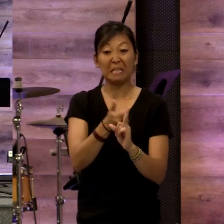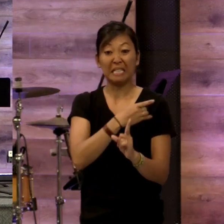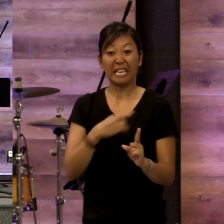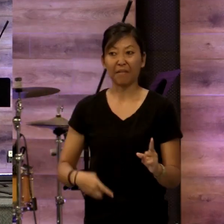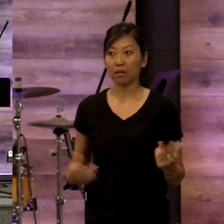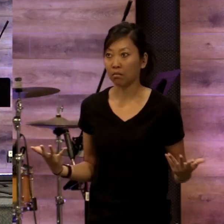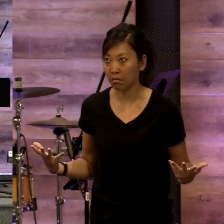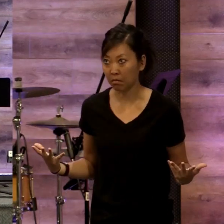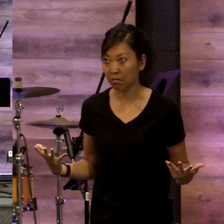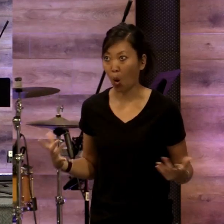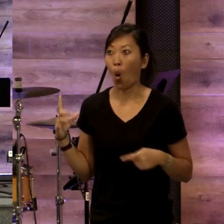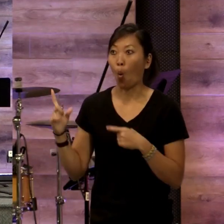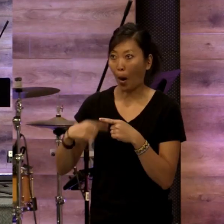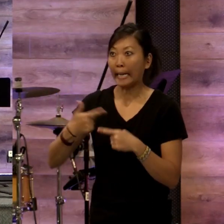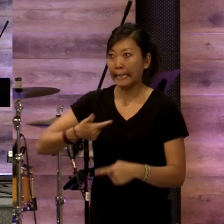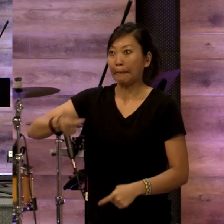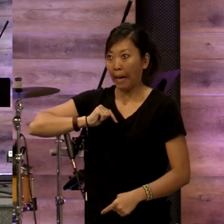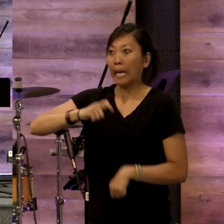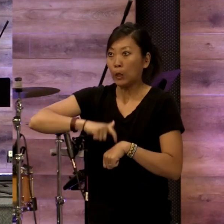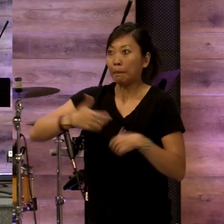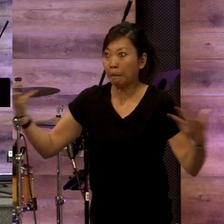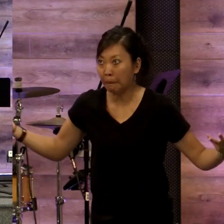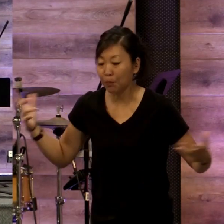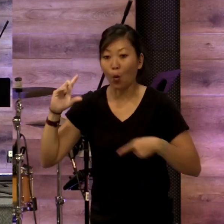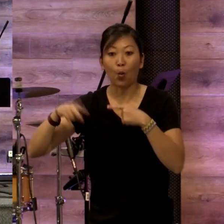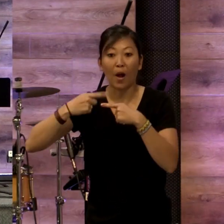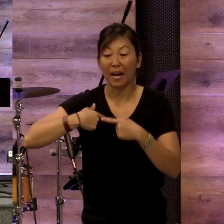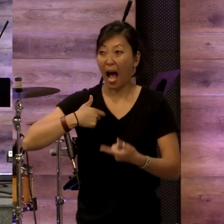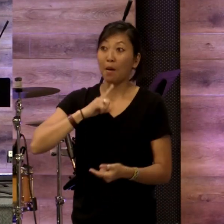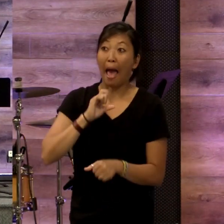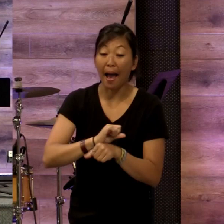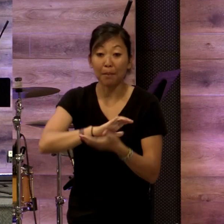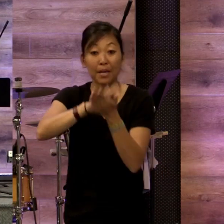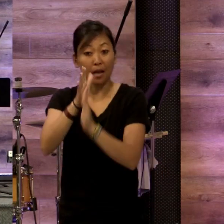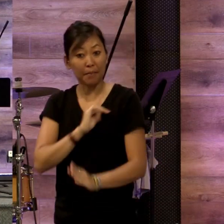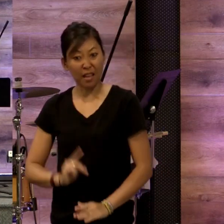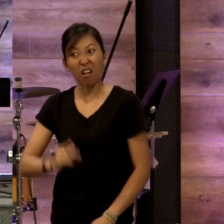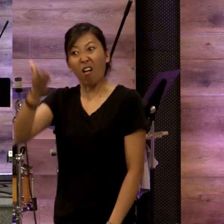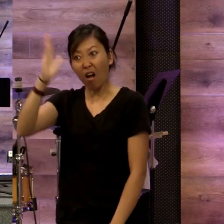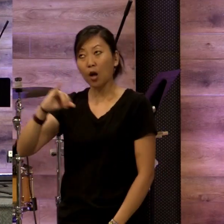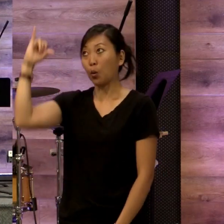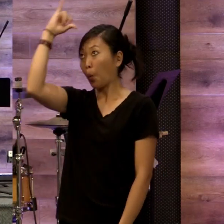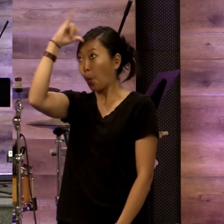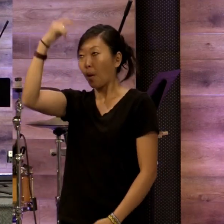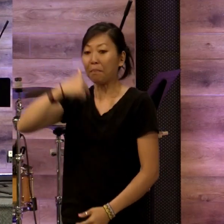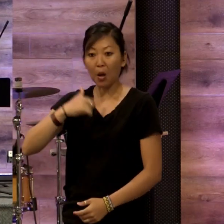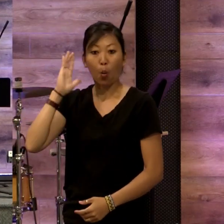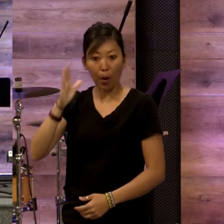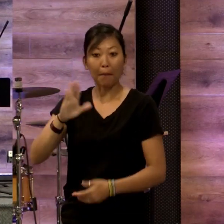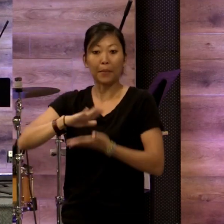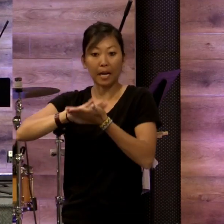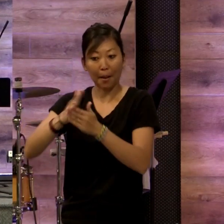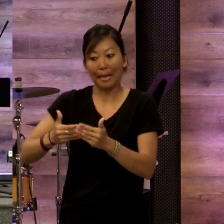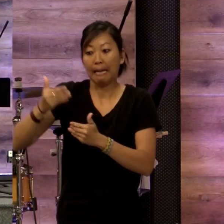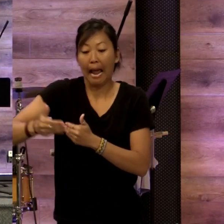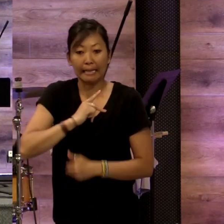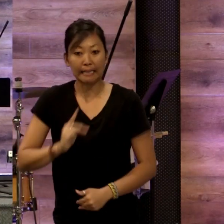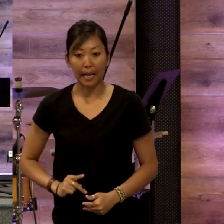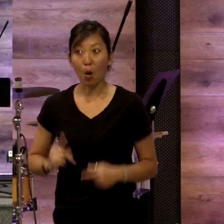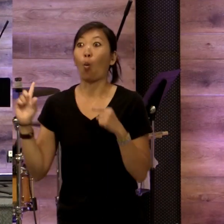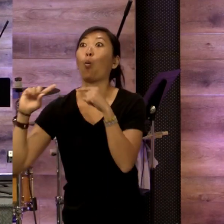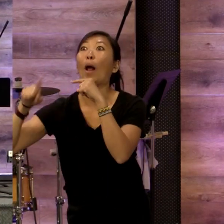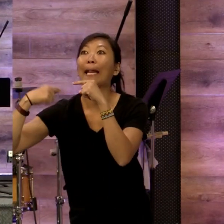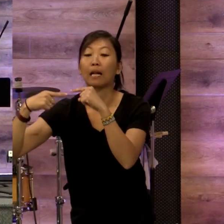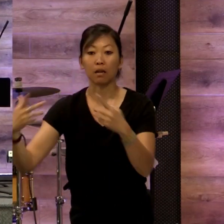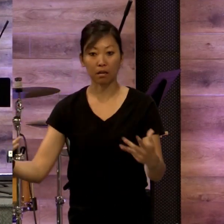time? When am I actually going to be king like God promised? When is there going to be a day when God fulfills